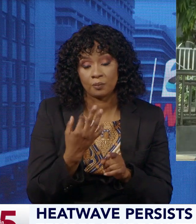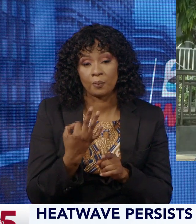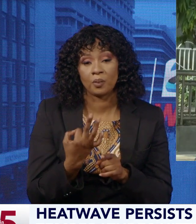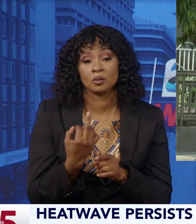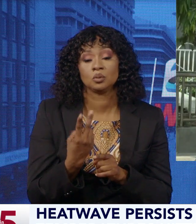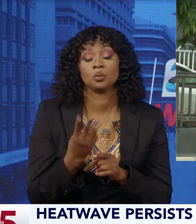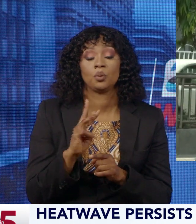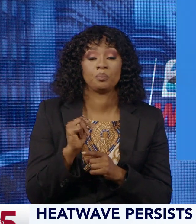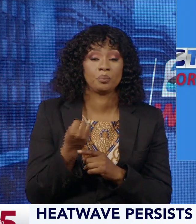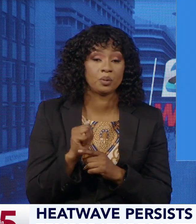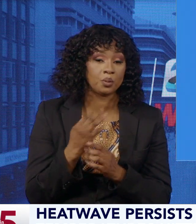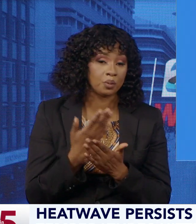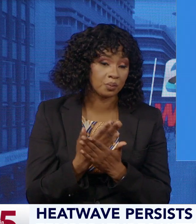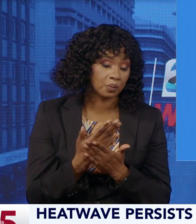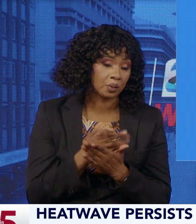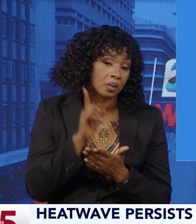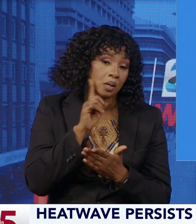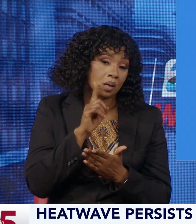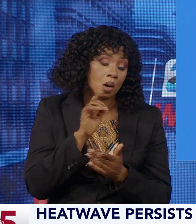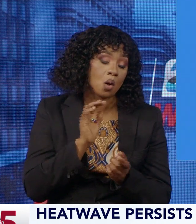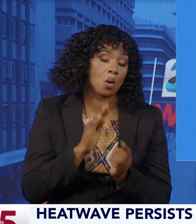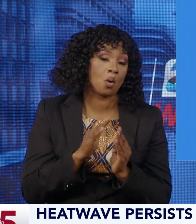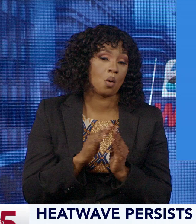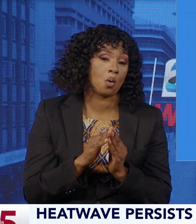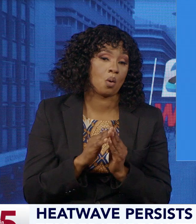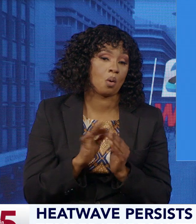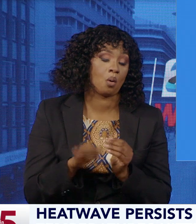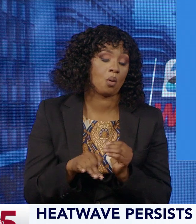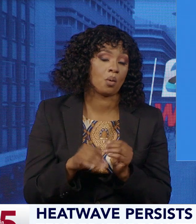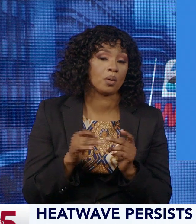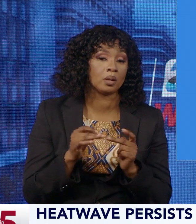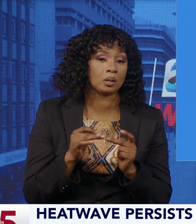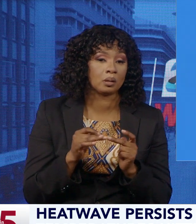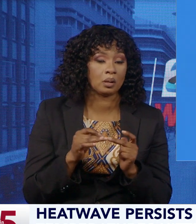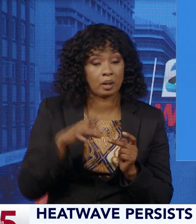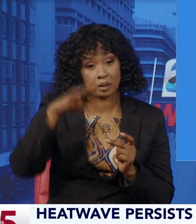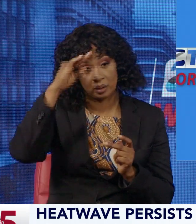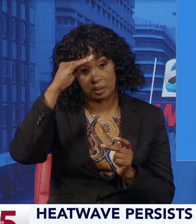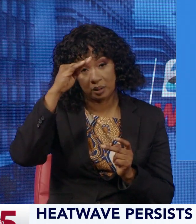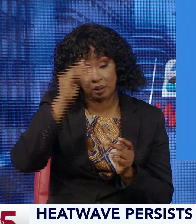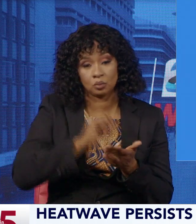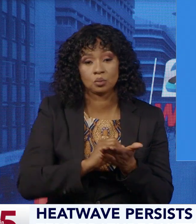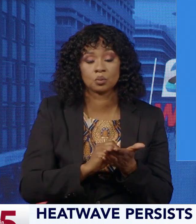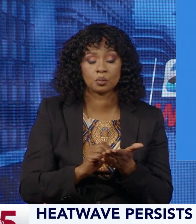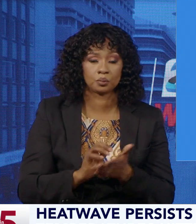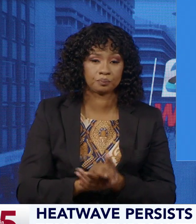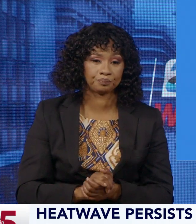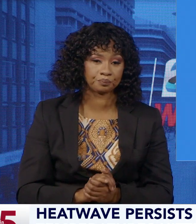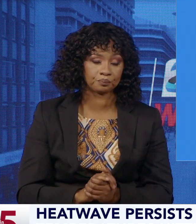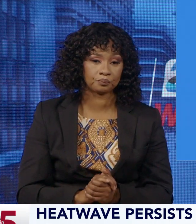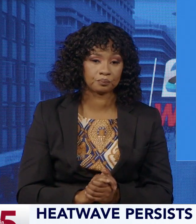32 million students staying at home to attend online classes.